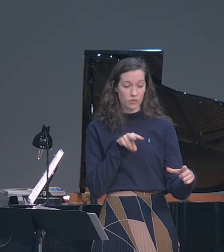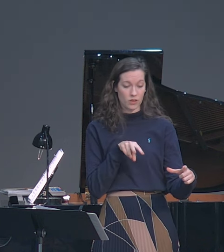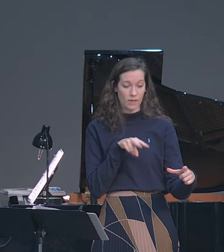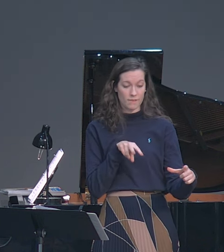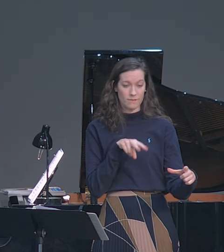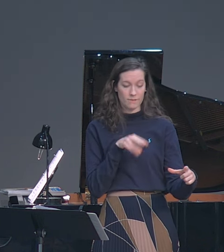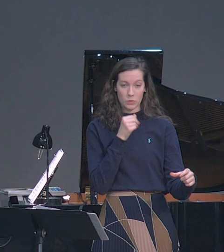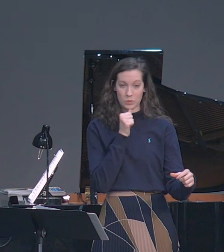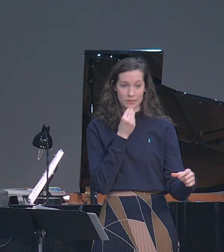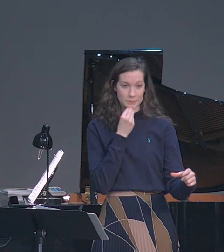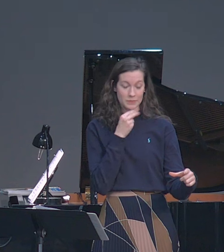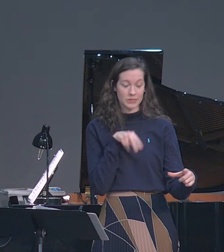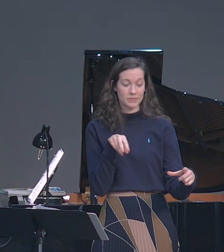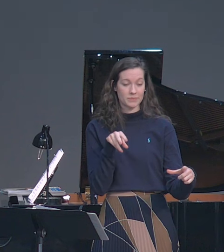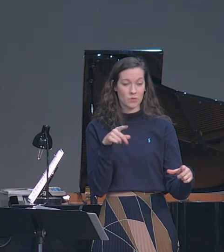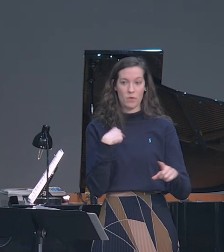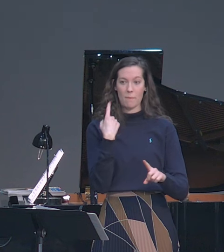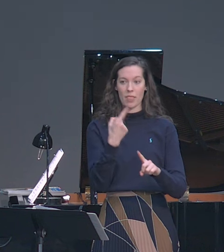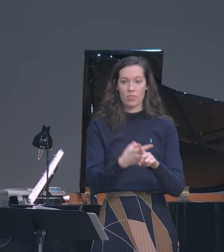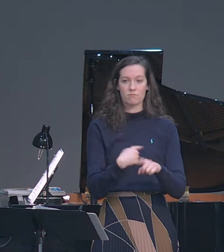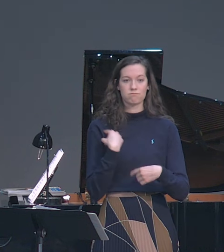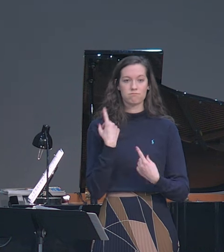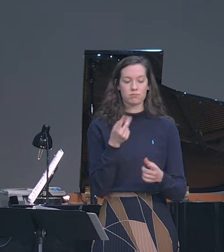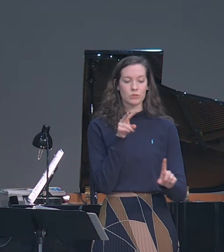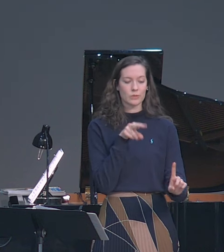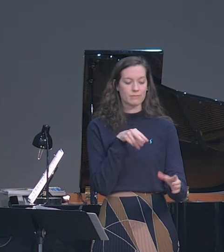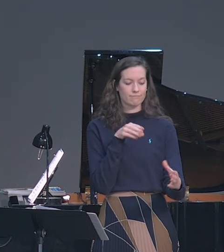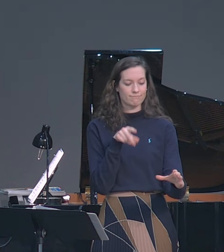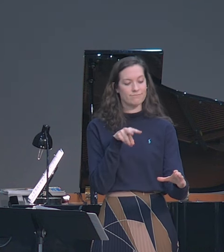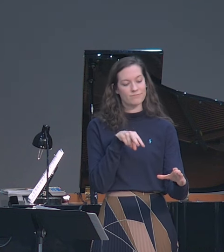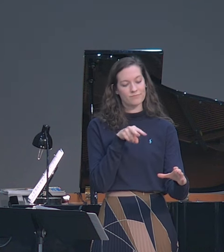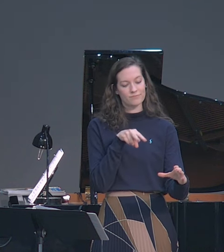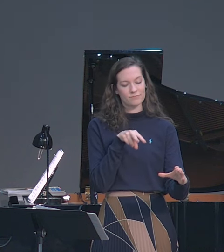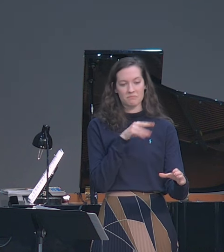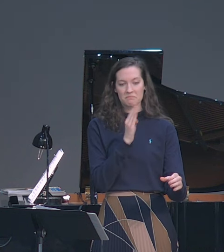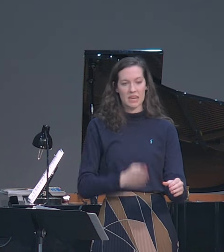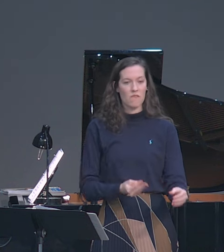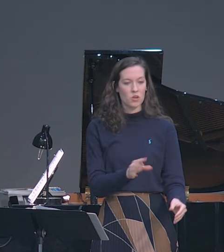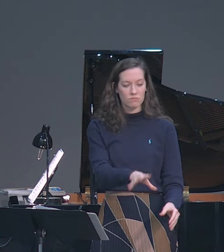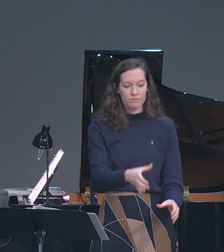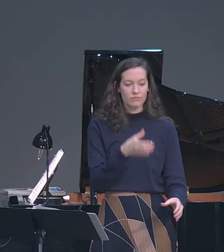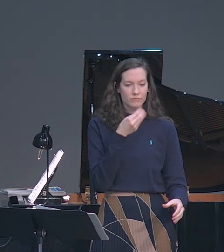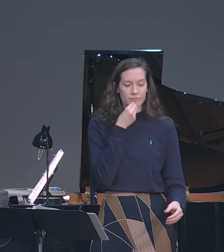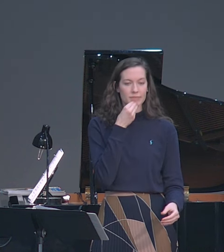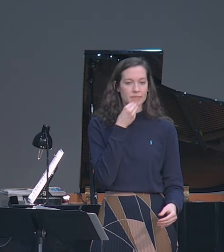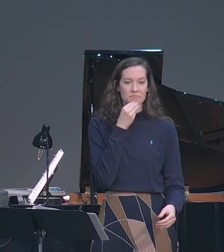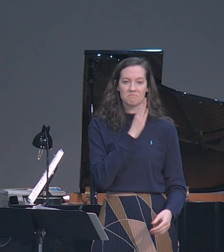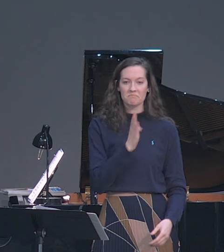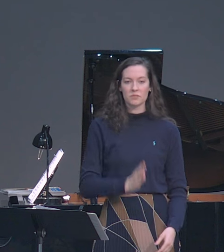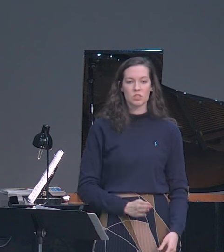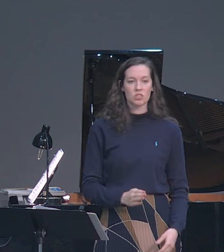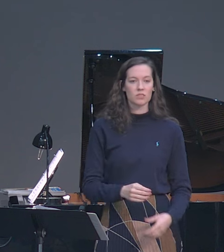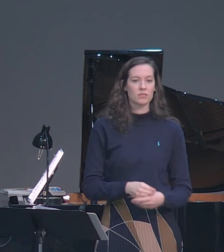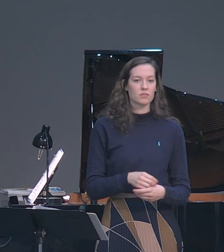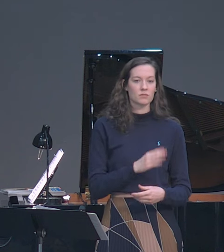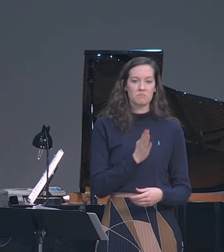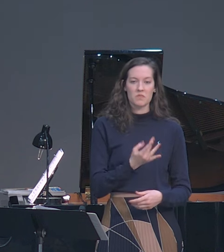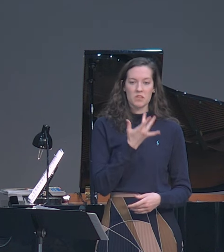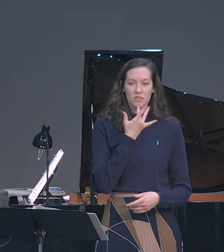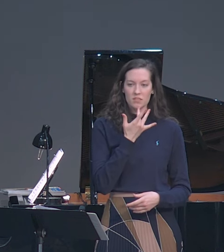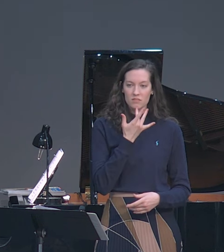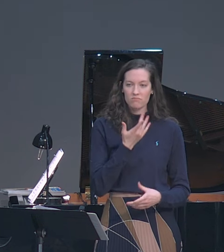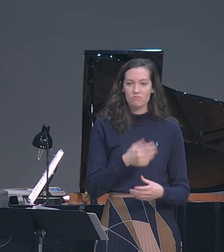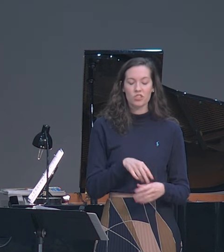of you? You just looked at it. You never ingested the food. You never tasted.